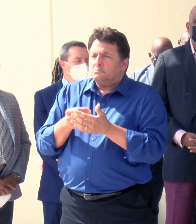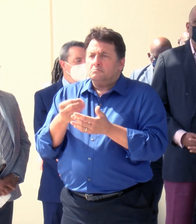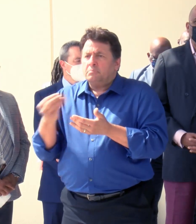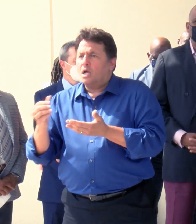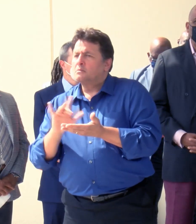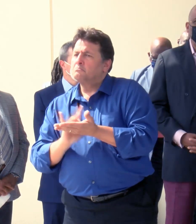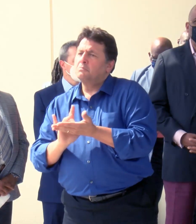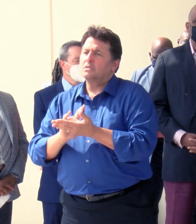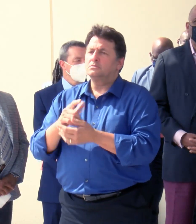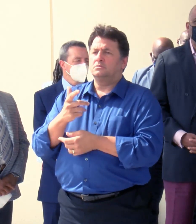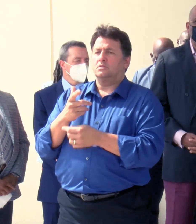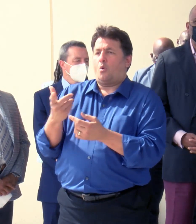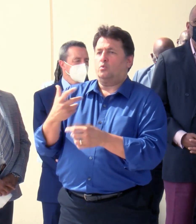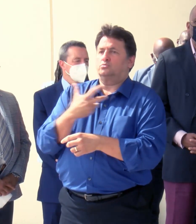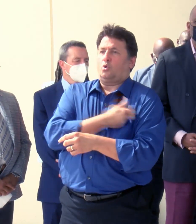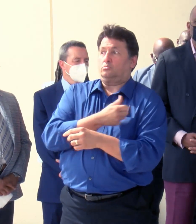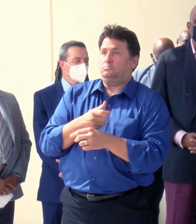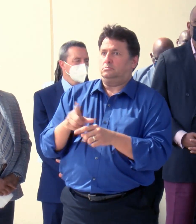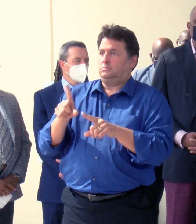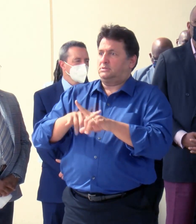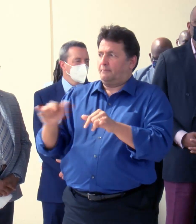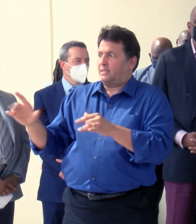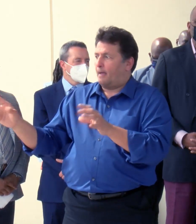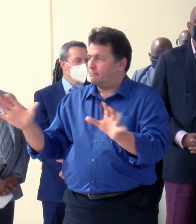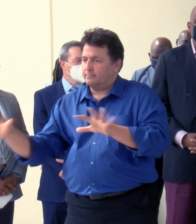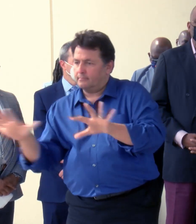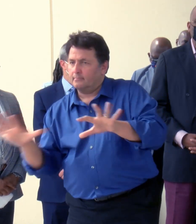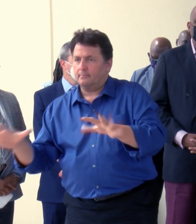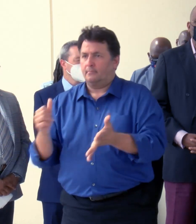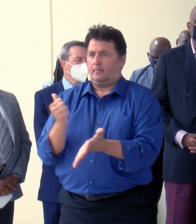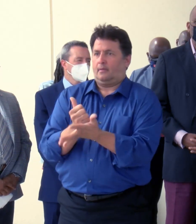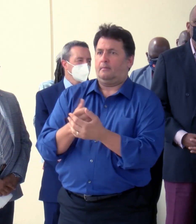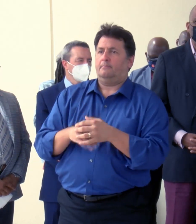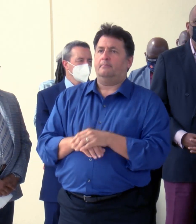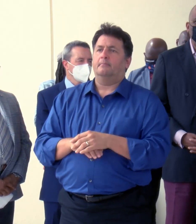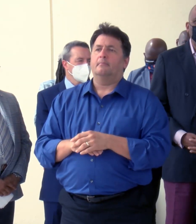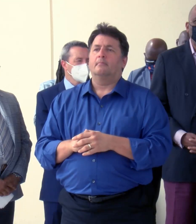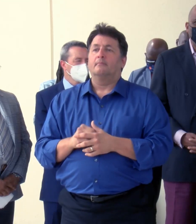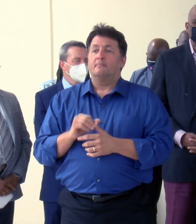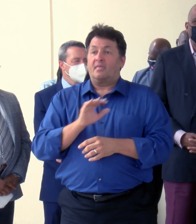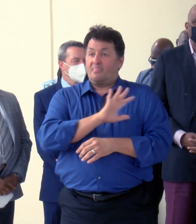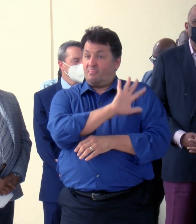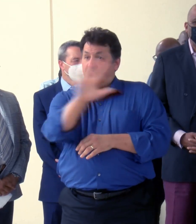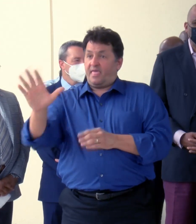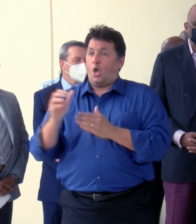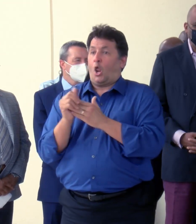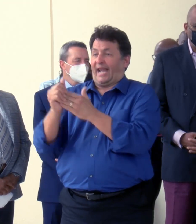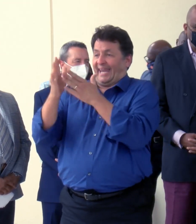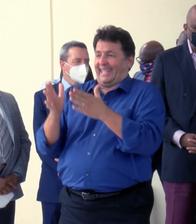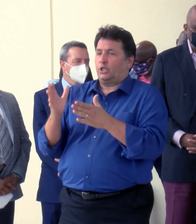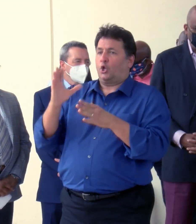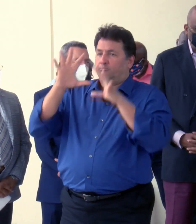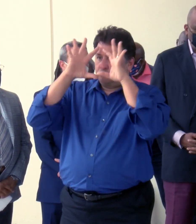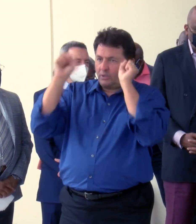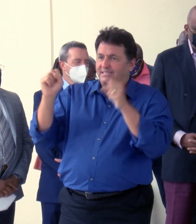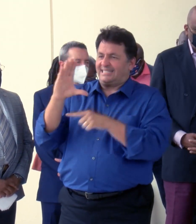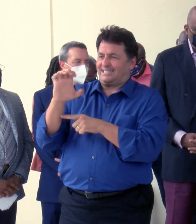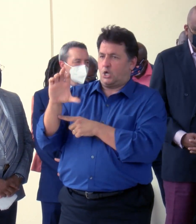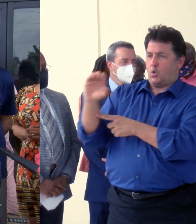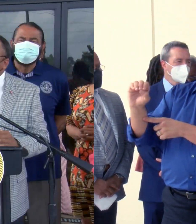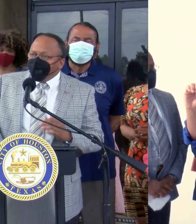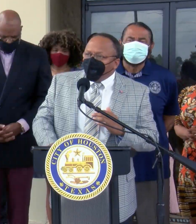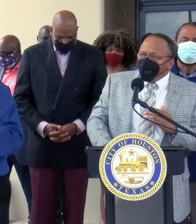So let me thank John Stanley, the president, and Alex Gourley, the COO of Walgreens Boots Alliance